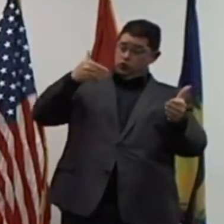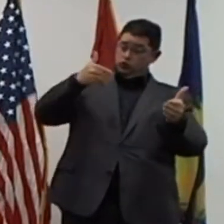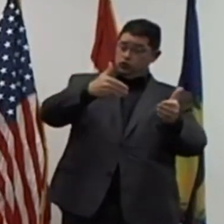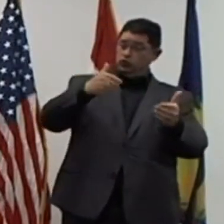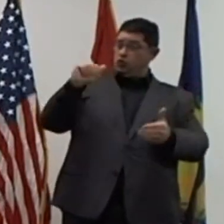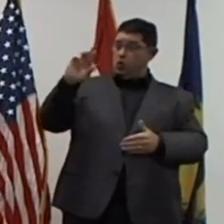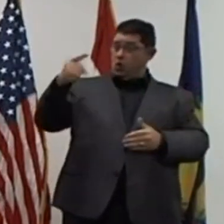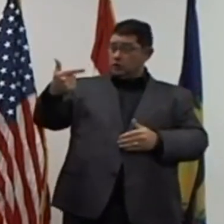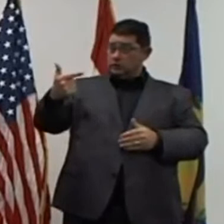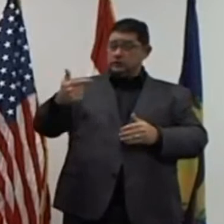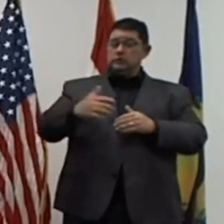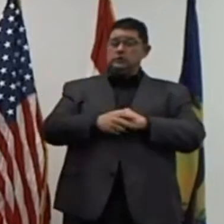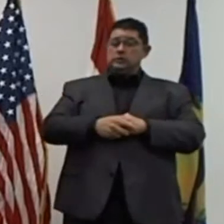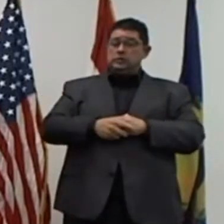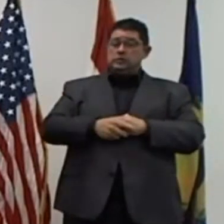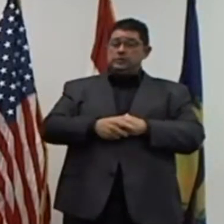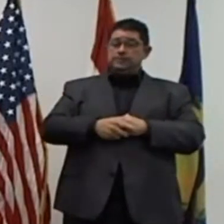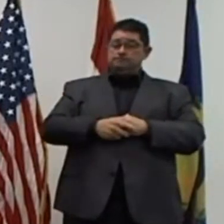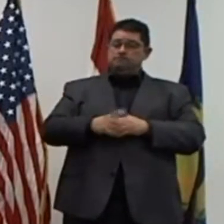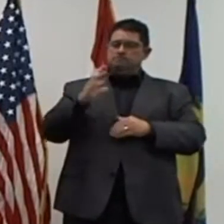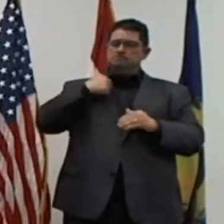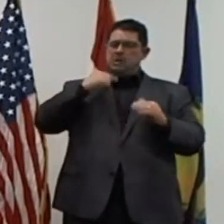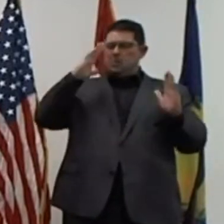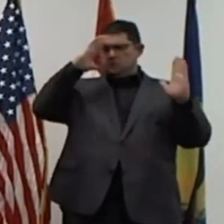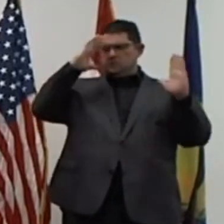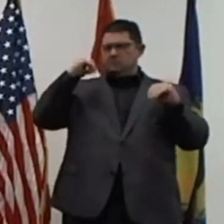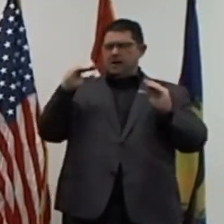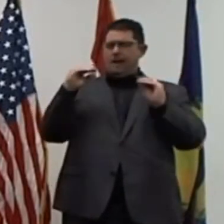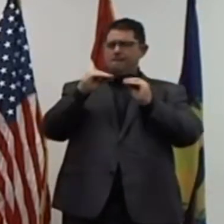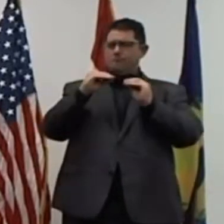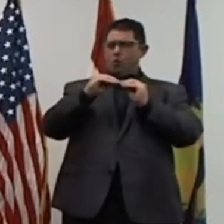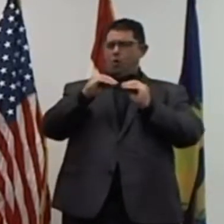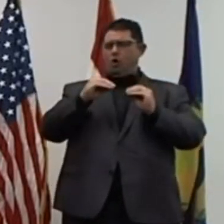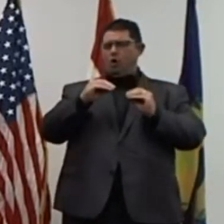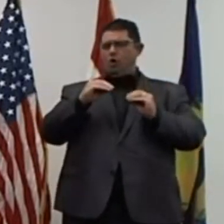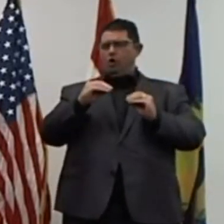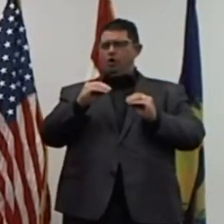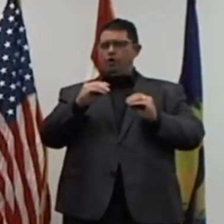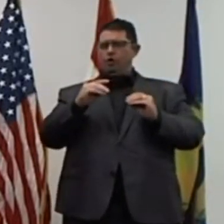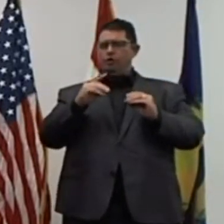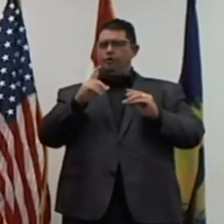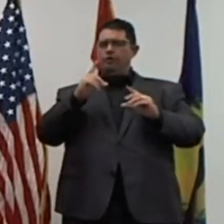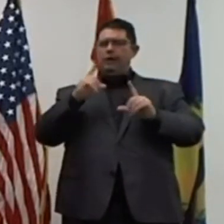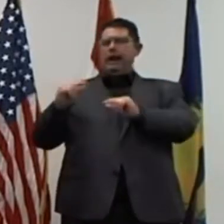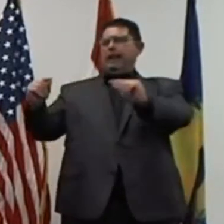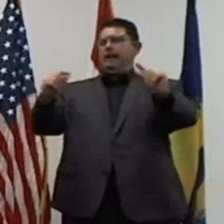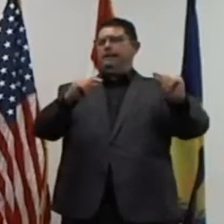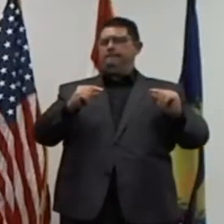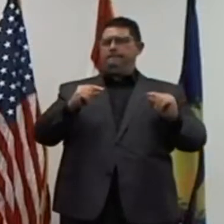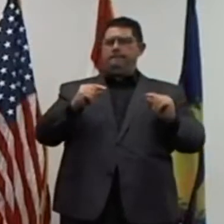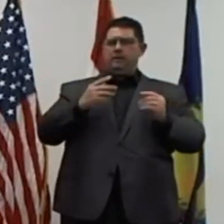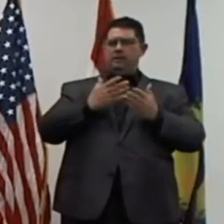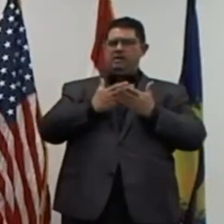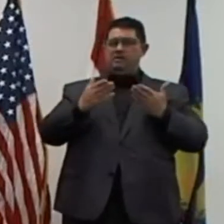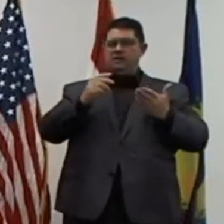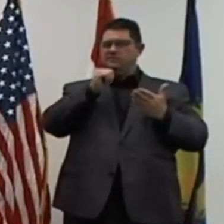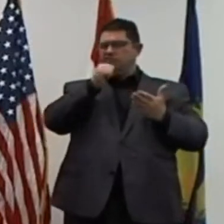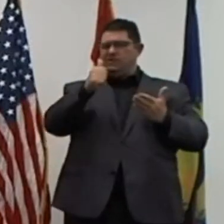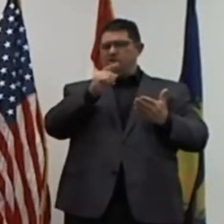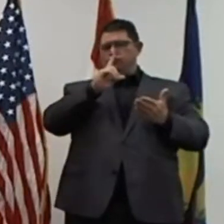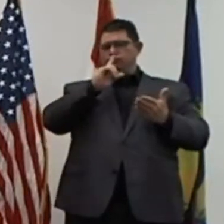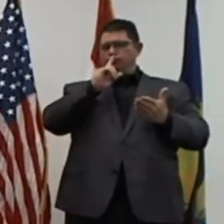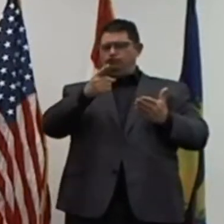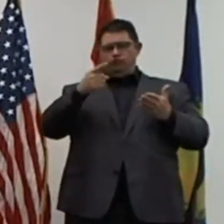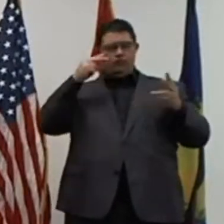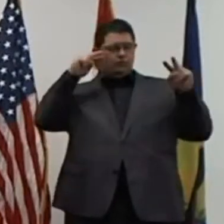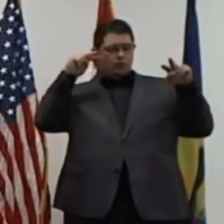August, I would expect more claims that really don't measure out in the data or the experiences or